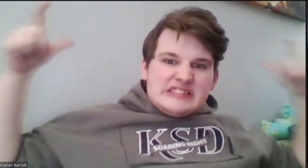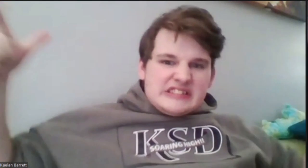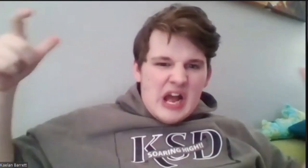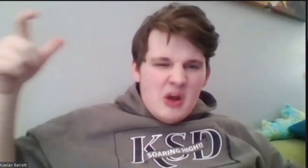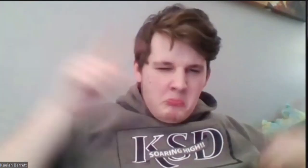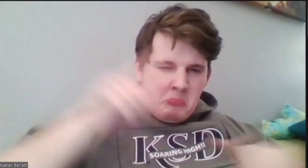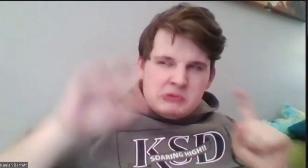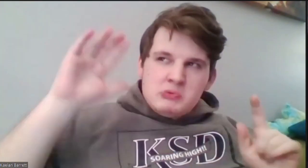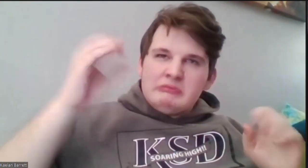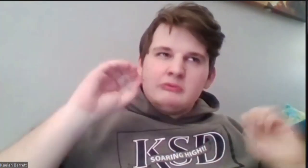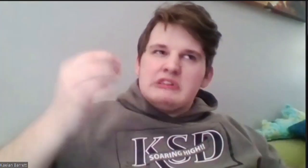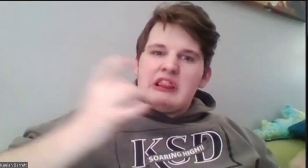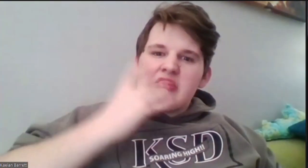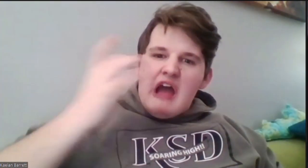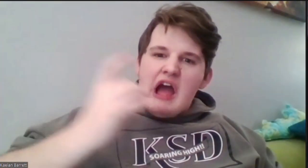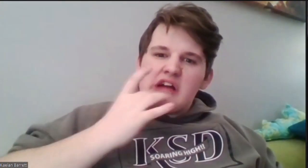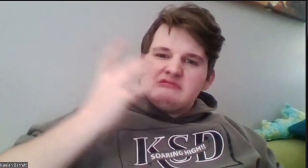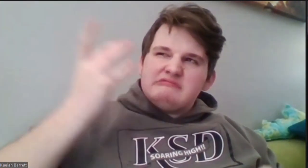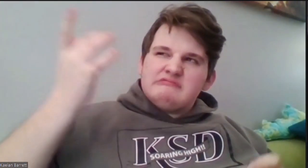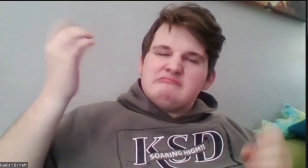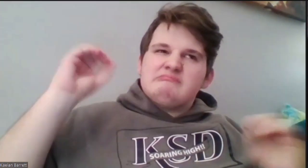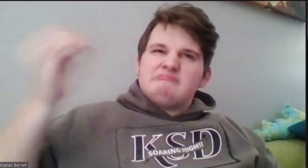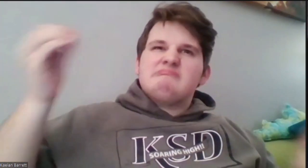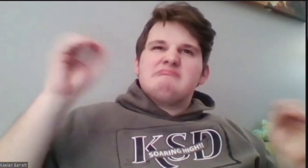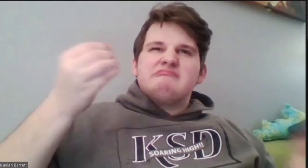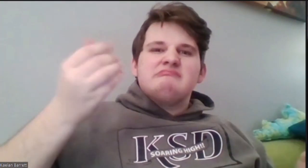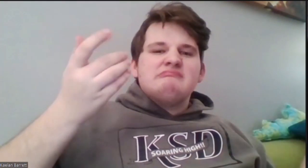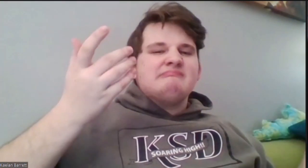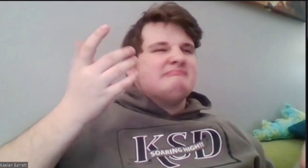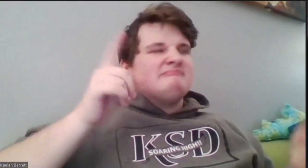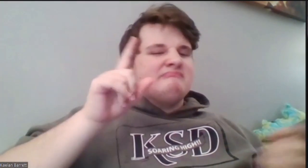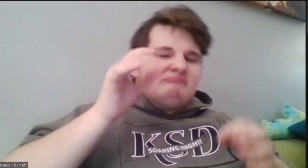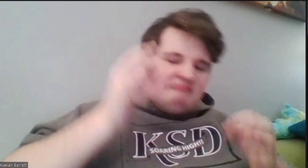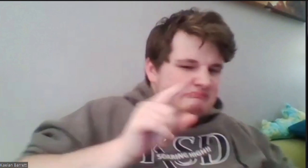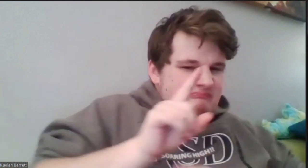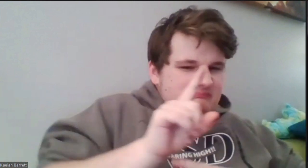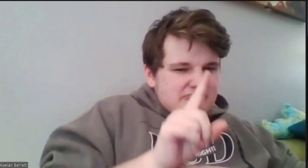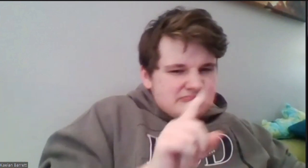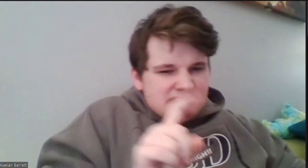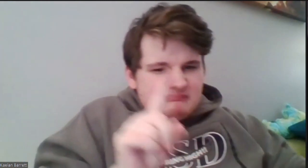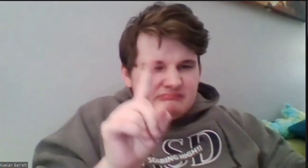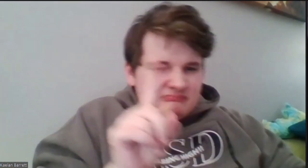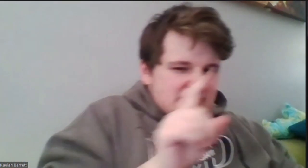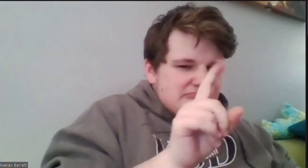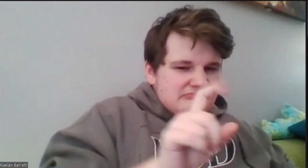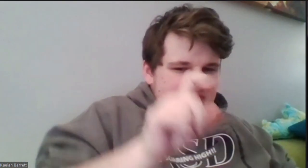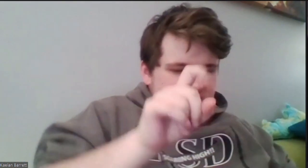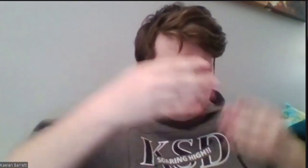house. It is massive, but there's no lights on. Nobody's there. So